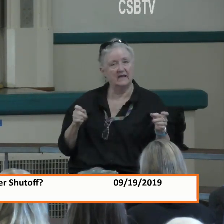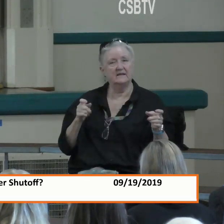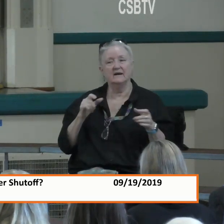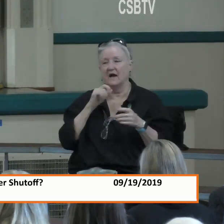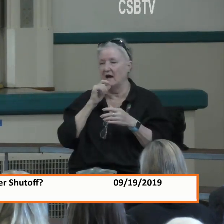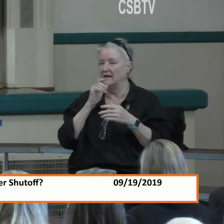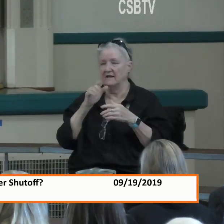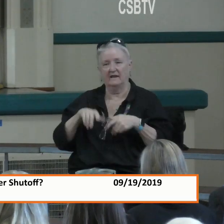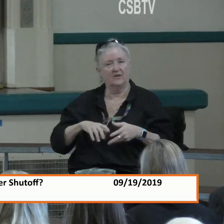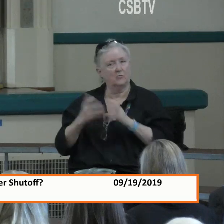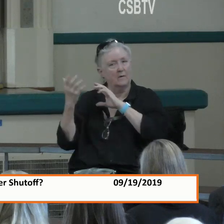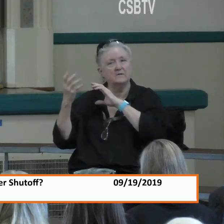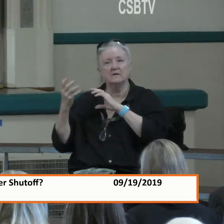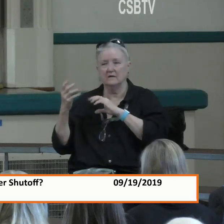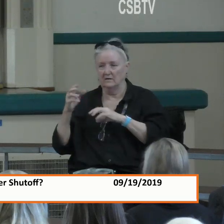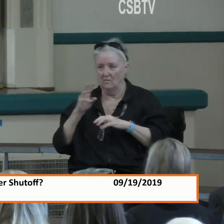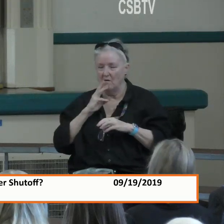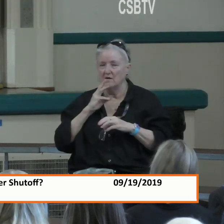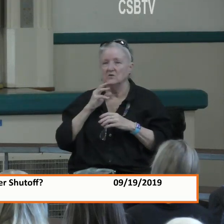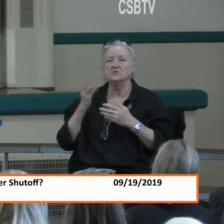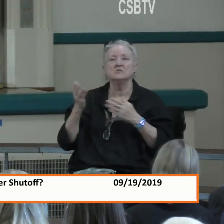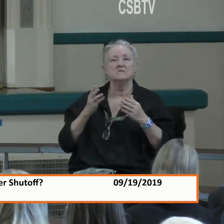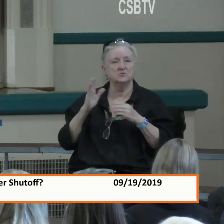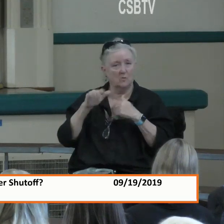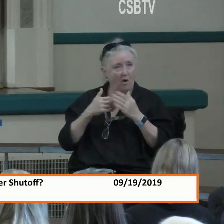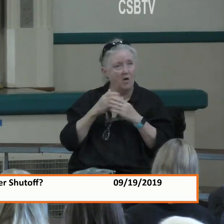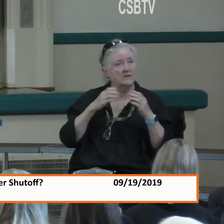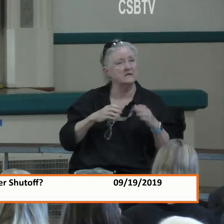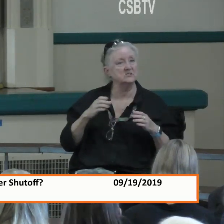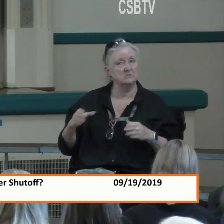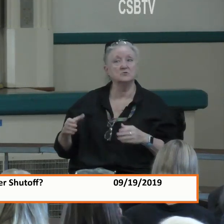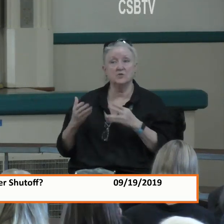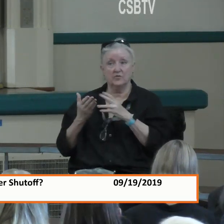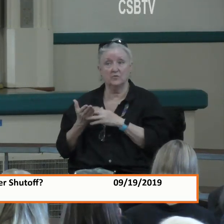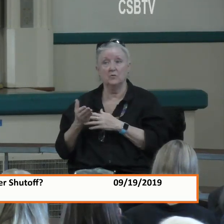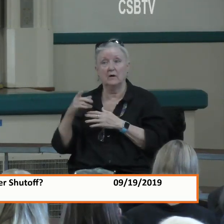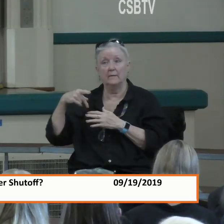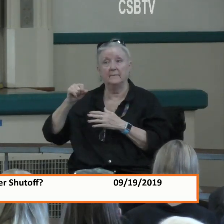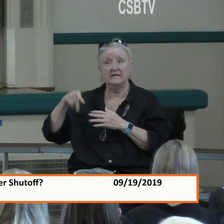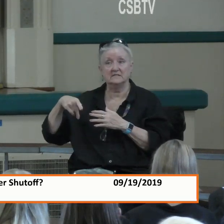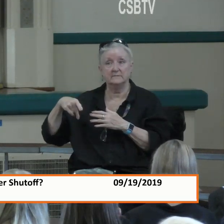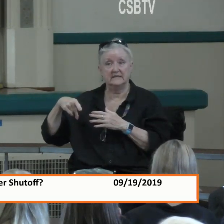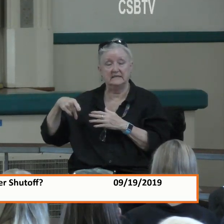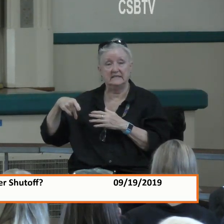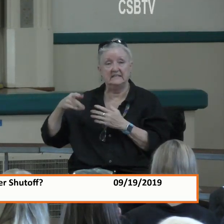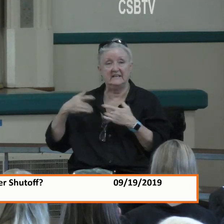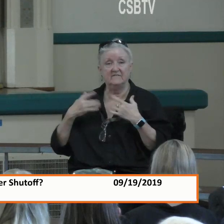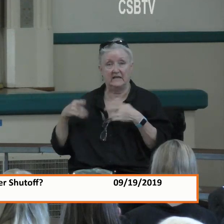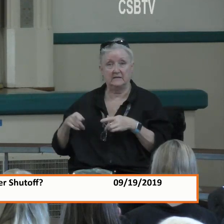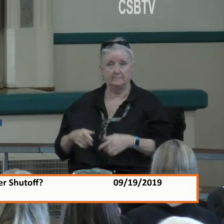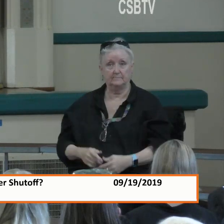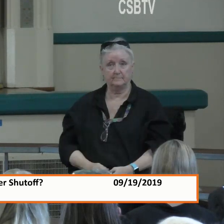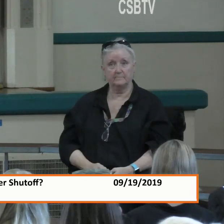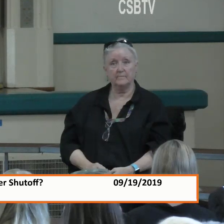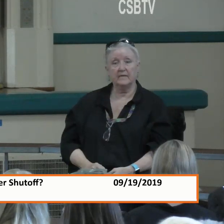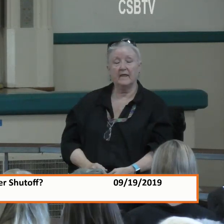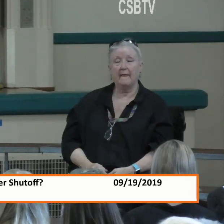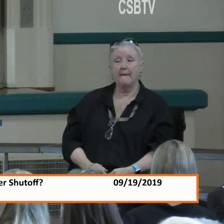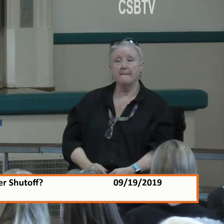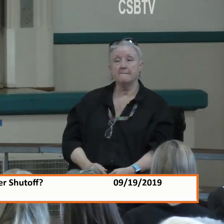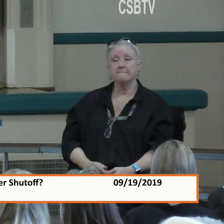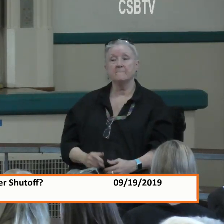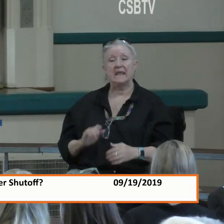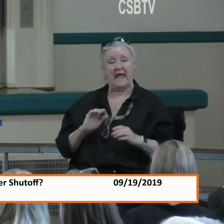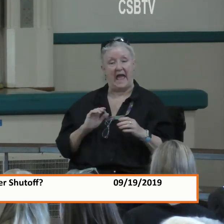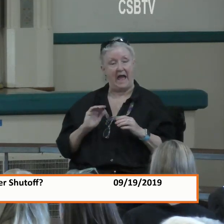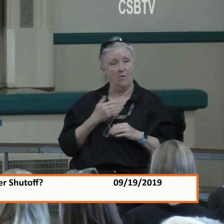potable water service to all of our customers throughout a PSP event. Our critical